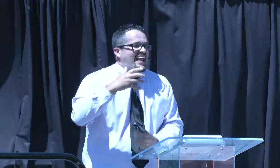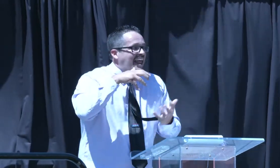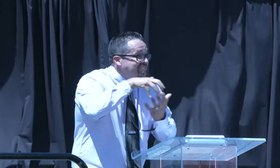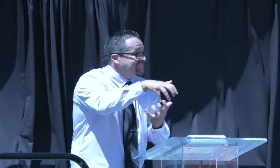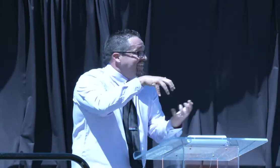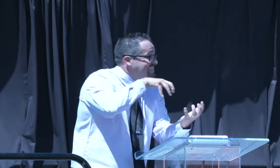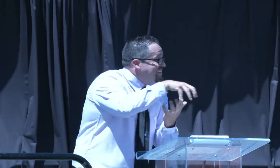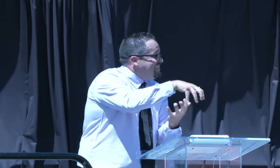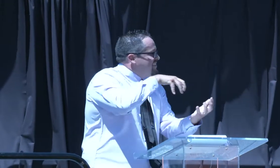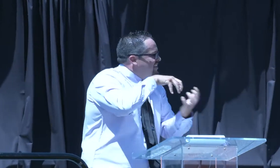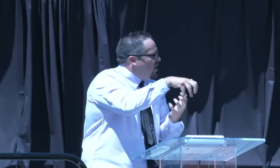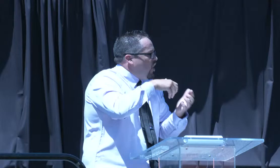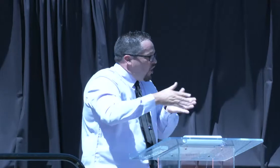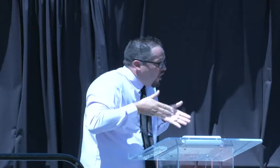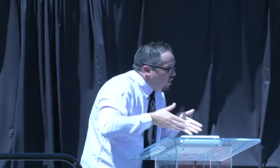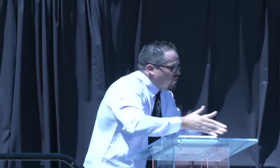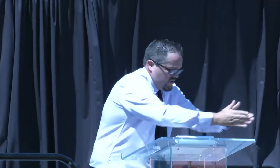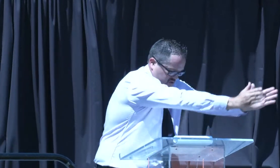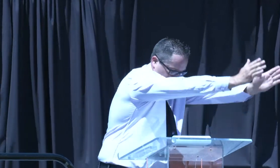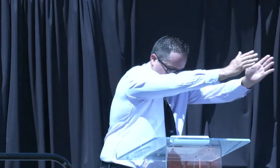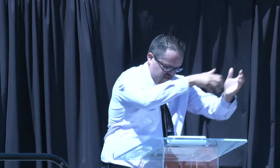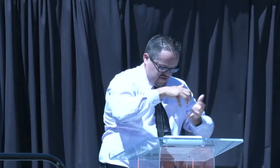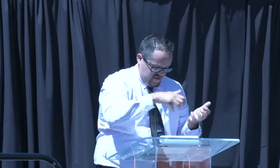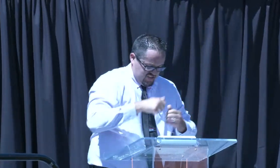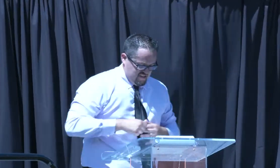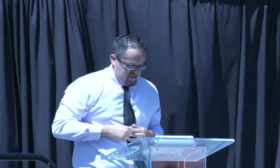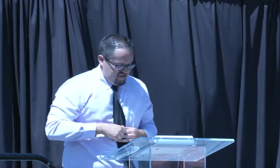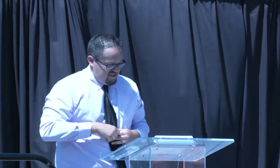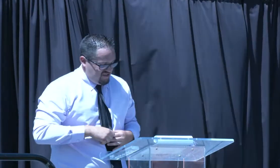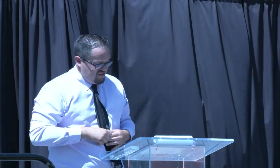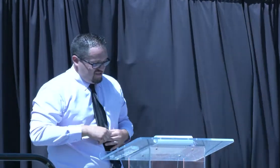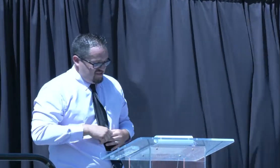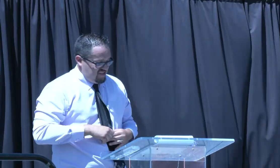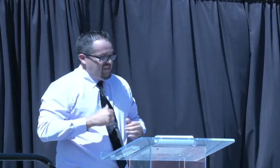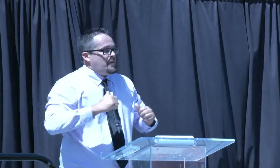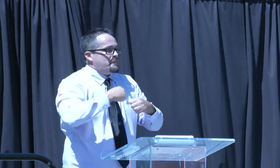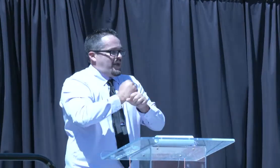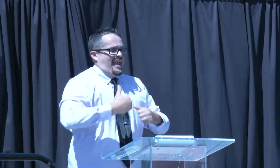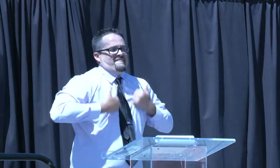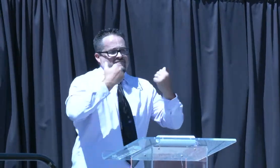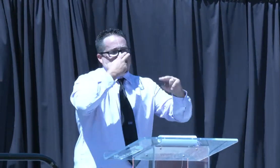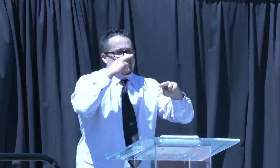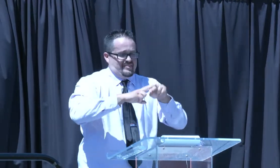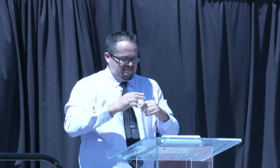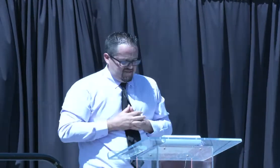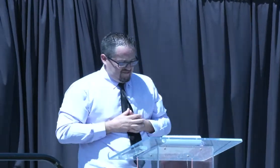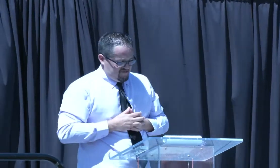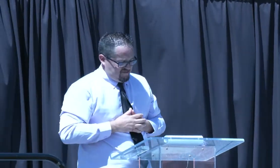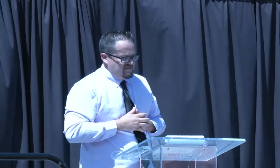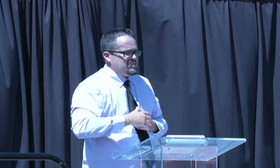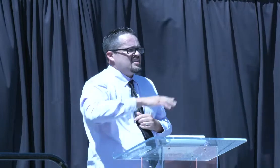Life is beautiful. Laugh along the way. It makes life a lot more